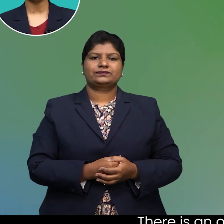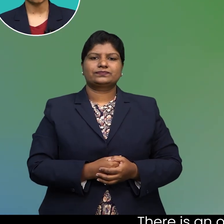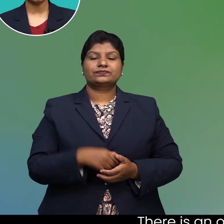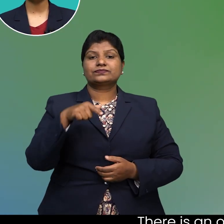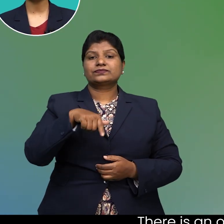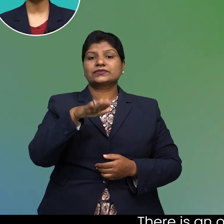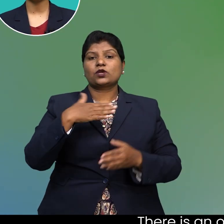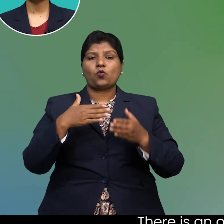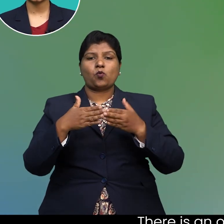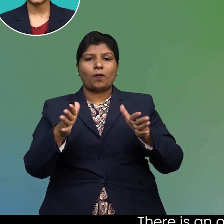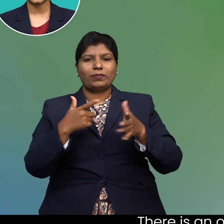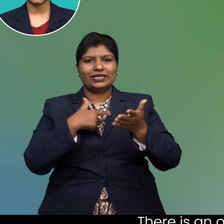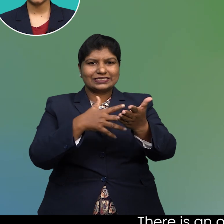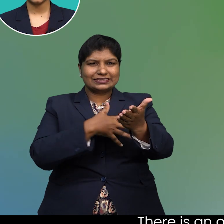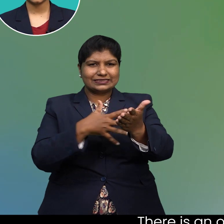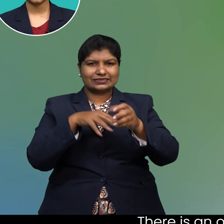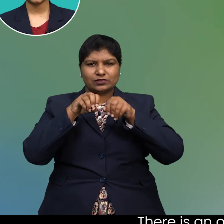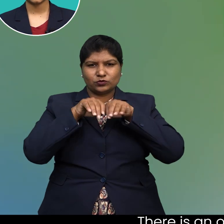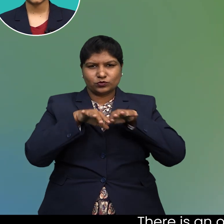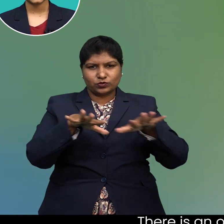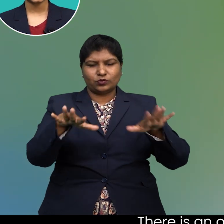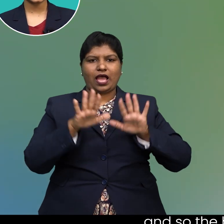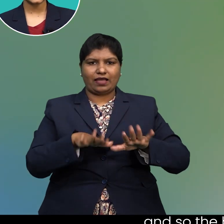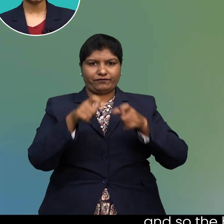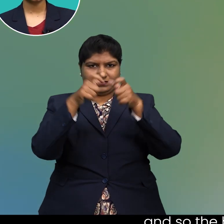However, the body is cylindrical.